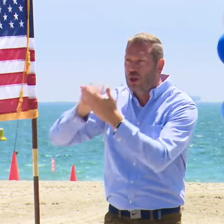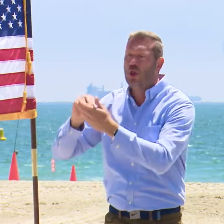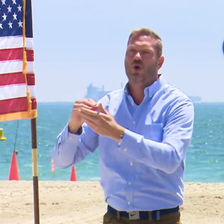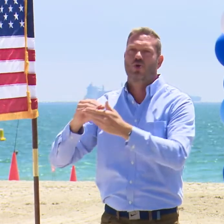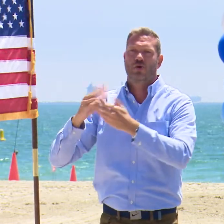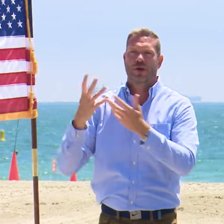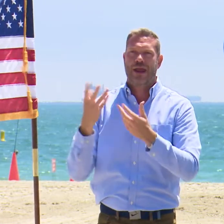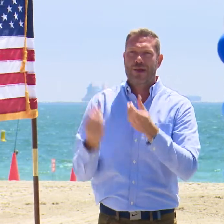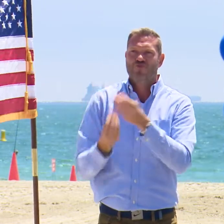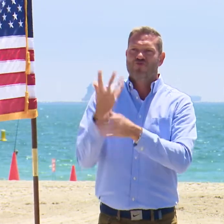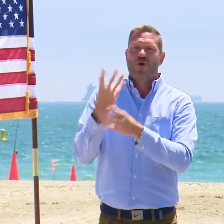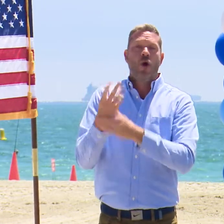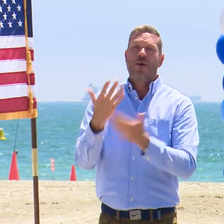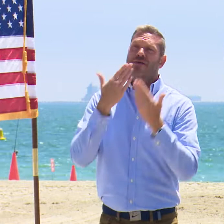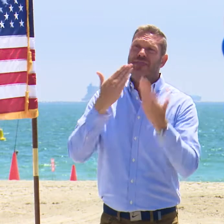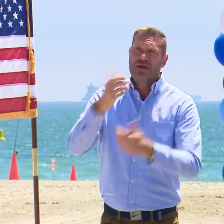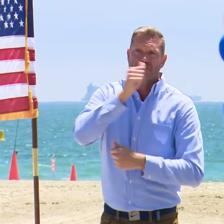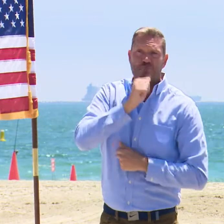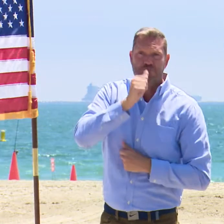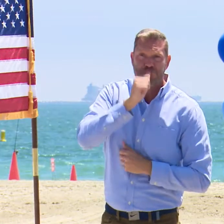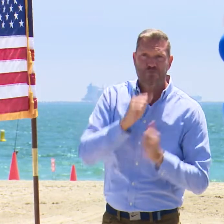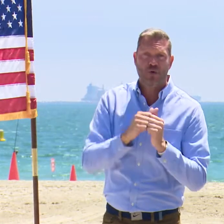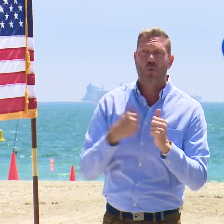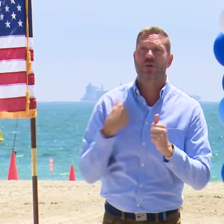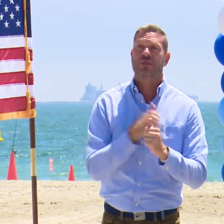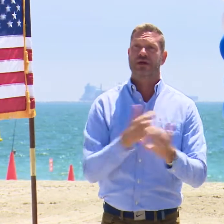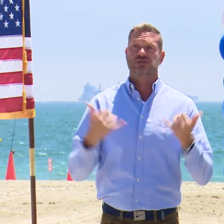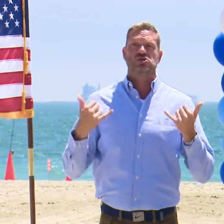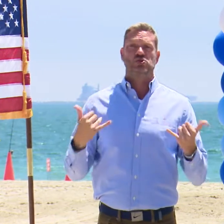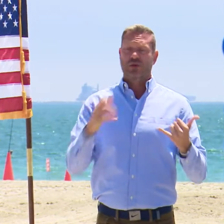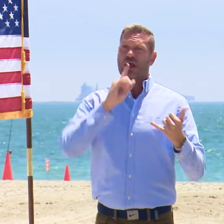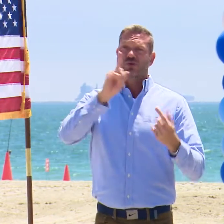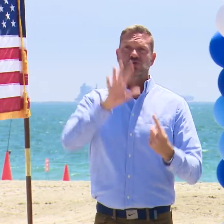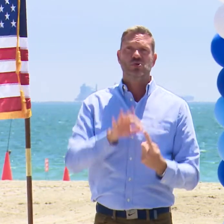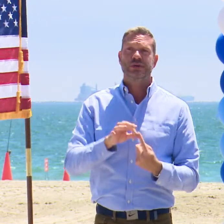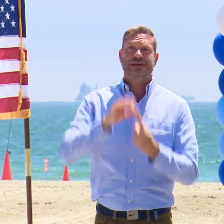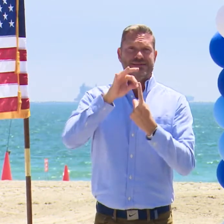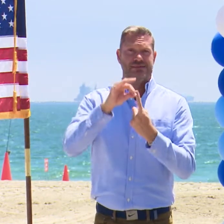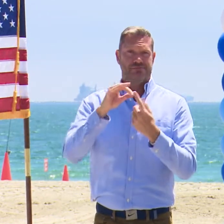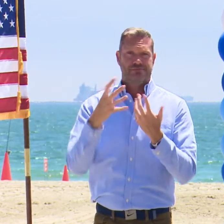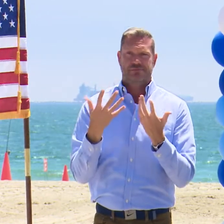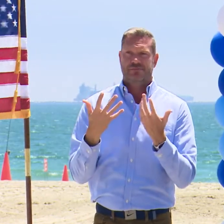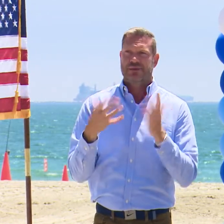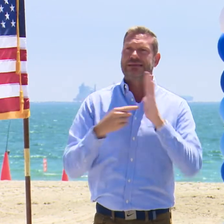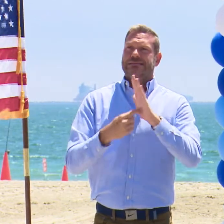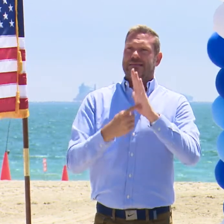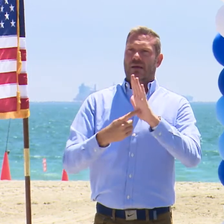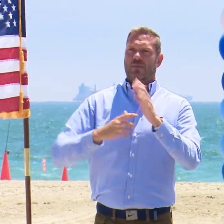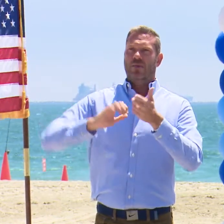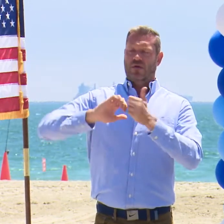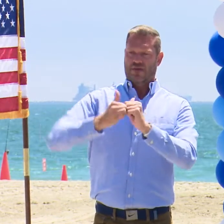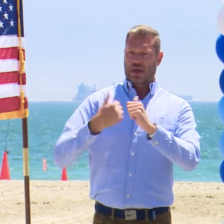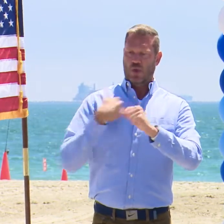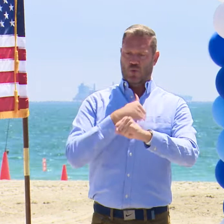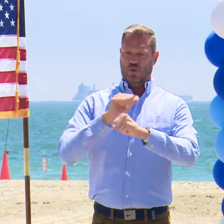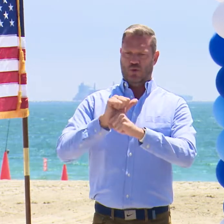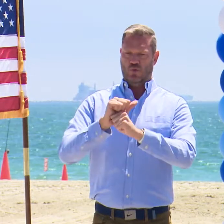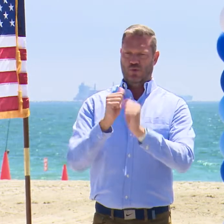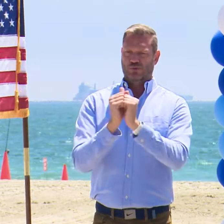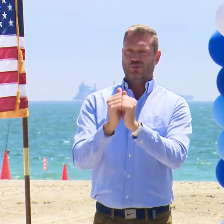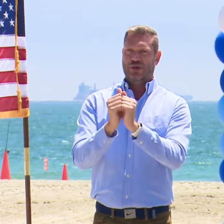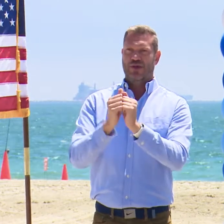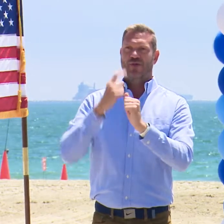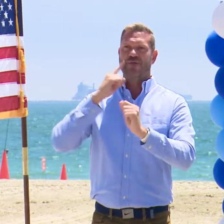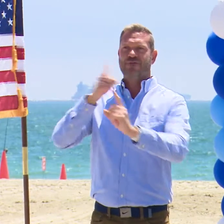improve, and being patient with us while we do that. Today is an example of what happens when we work together towards a goal, a common goal. So